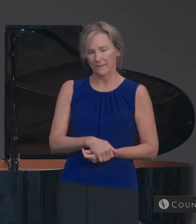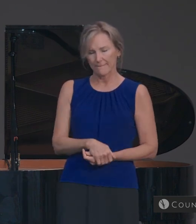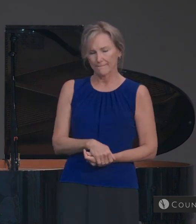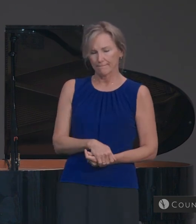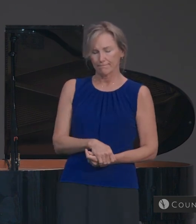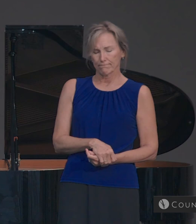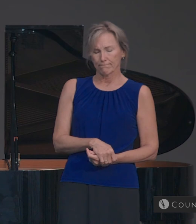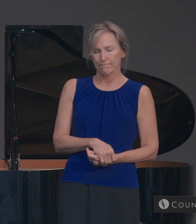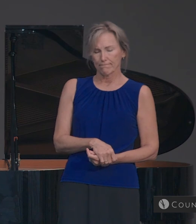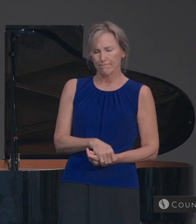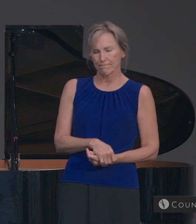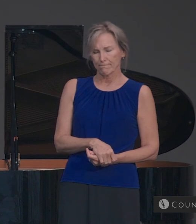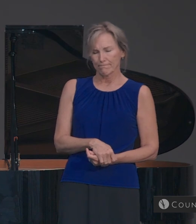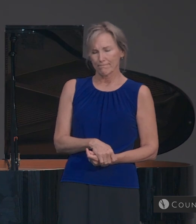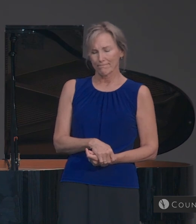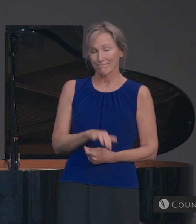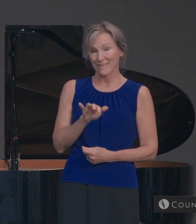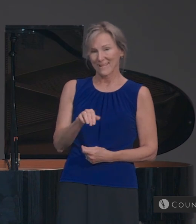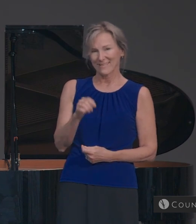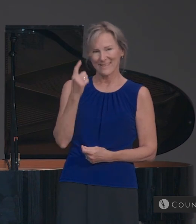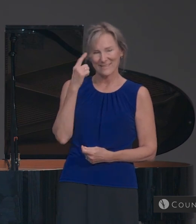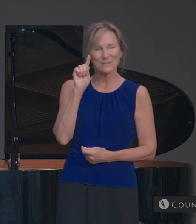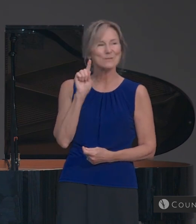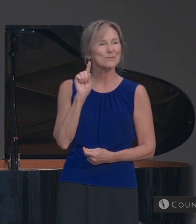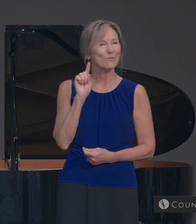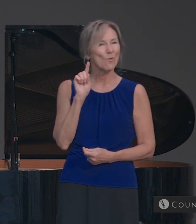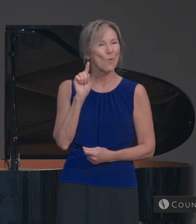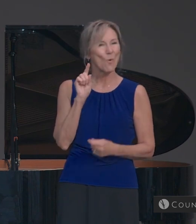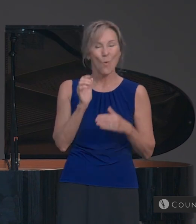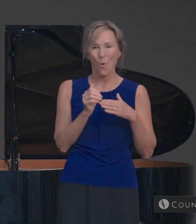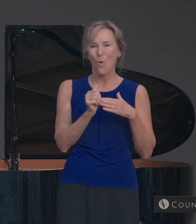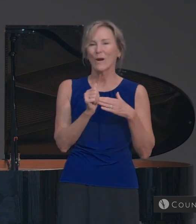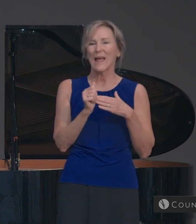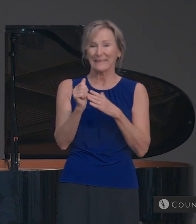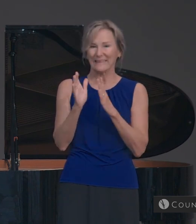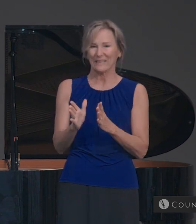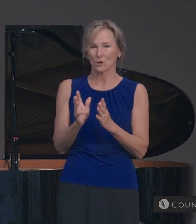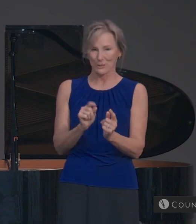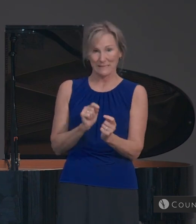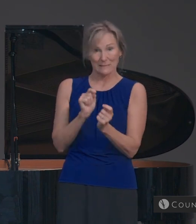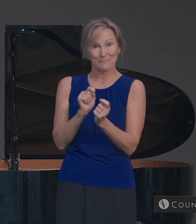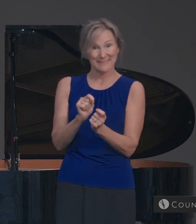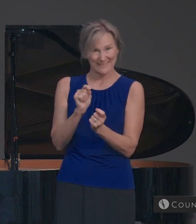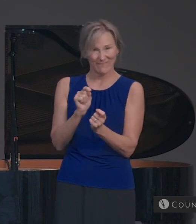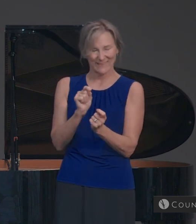Number three, this one is for leaders specifically.